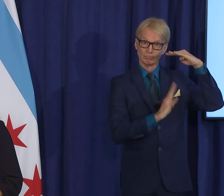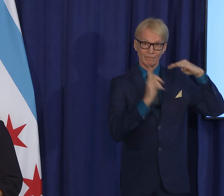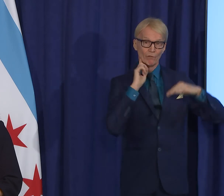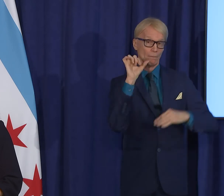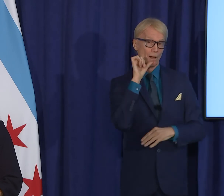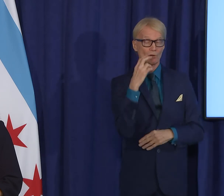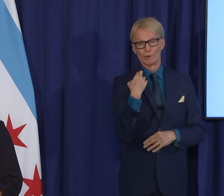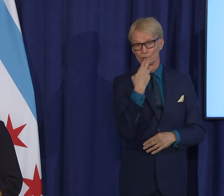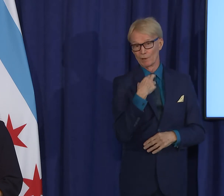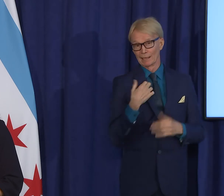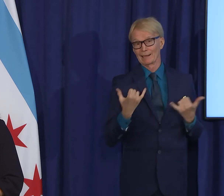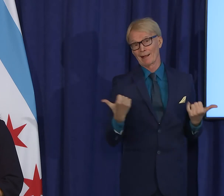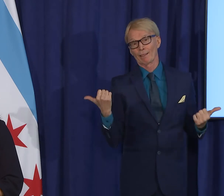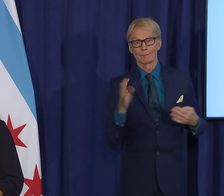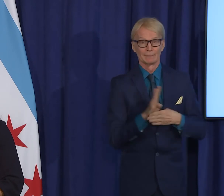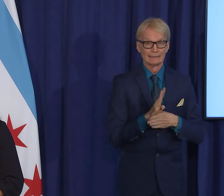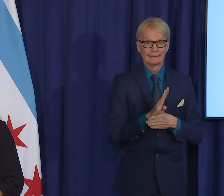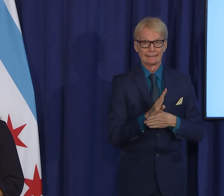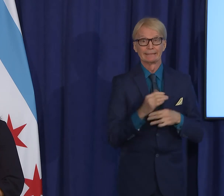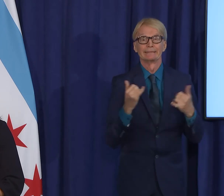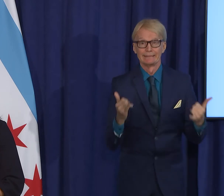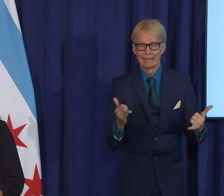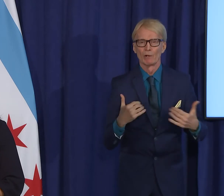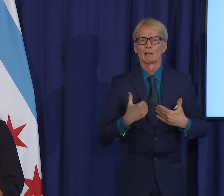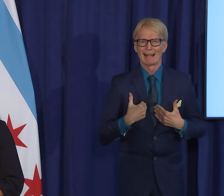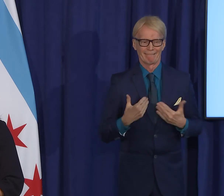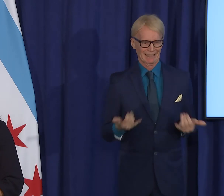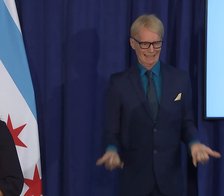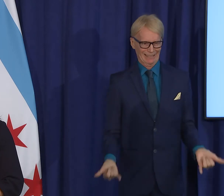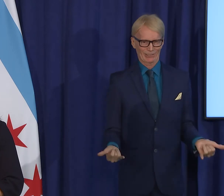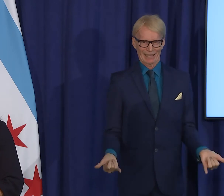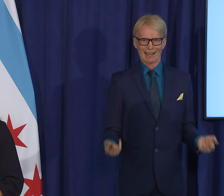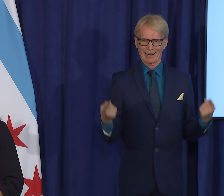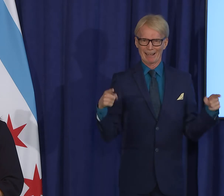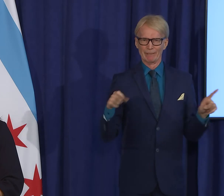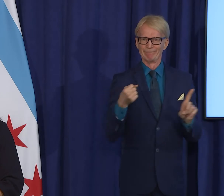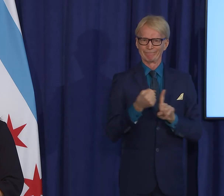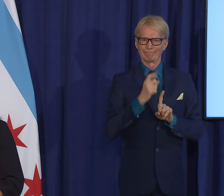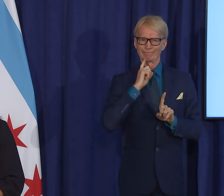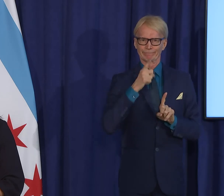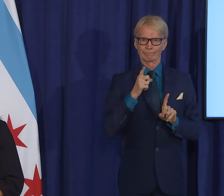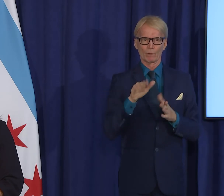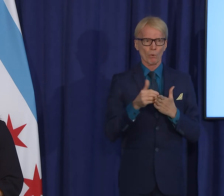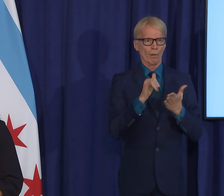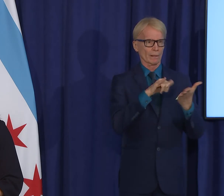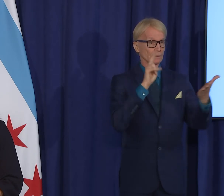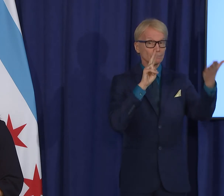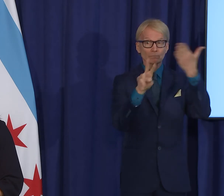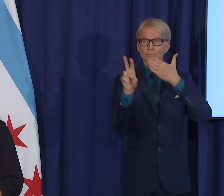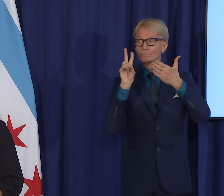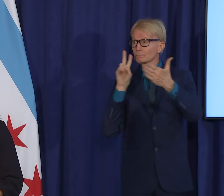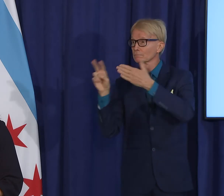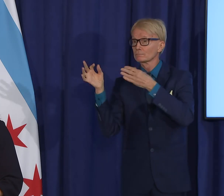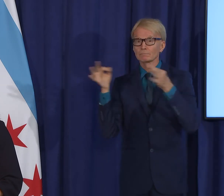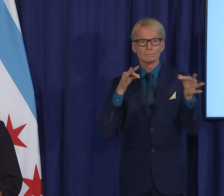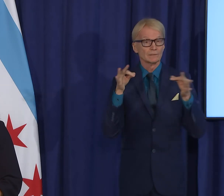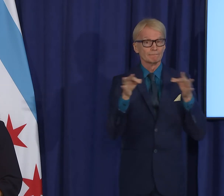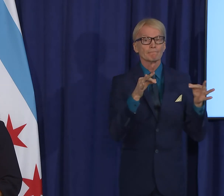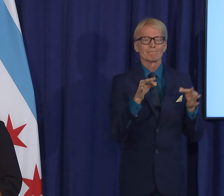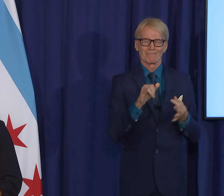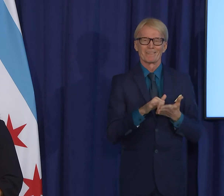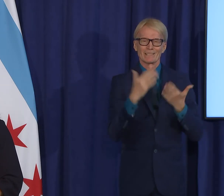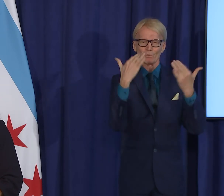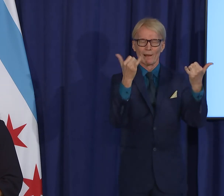so here we are today. All these great news and projections that have been provided to you are the reason why we are continuing